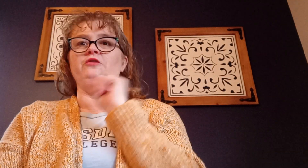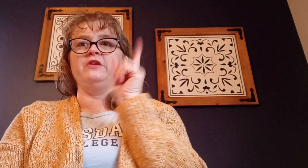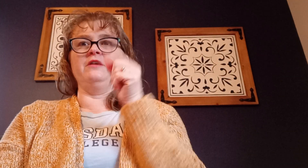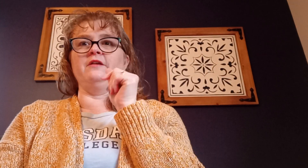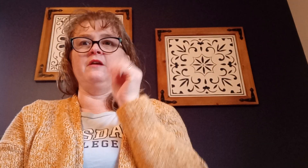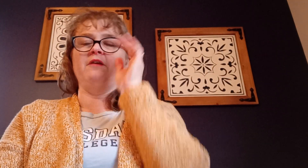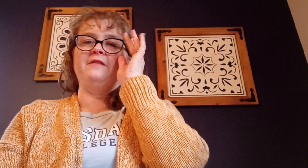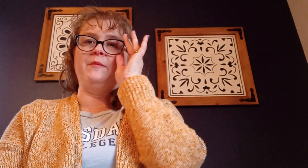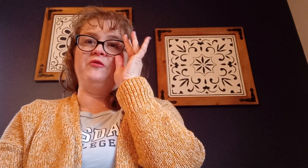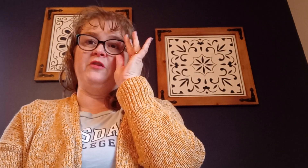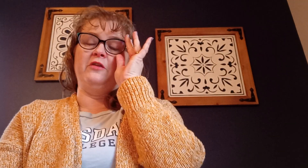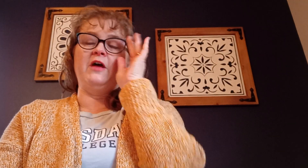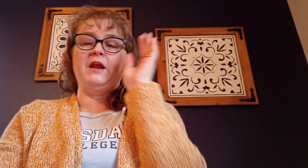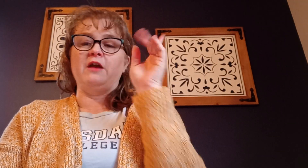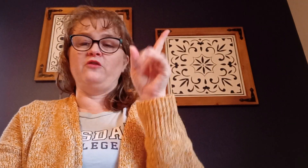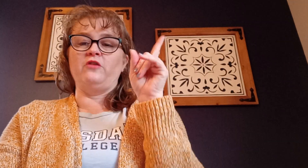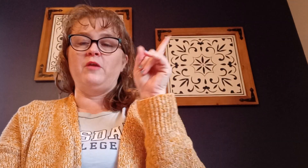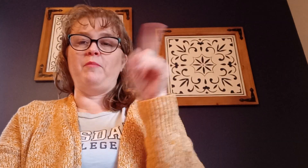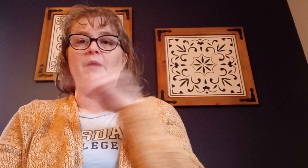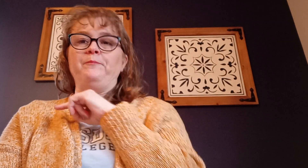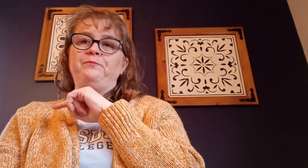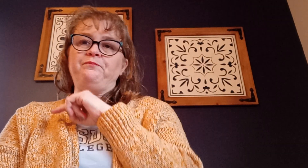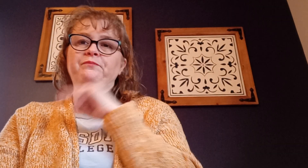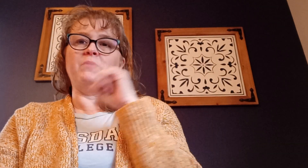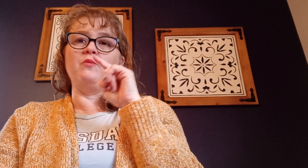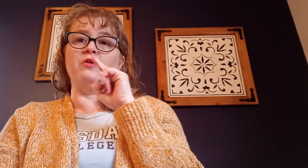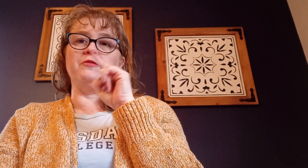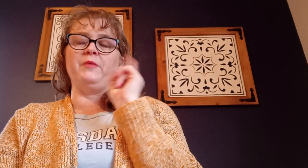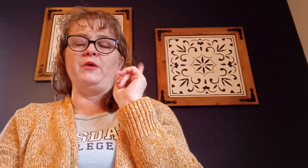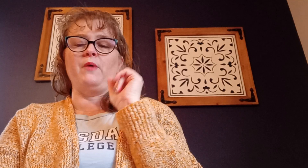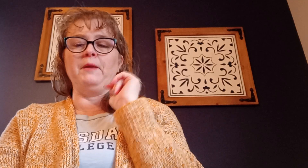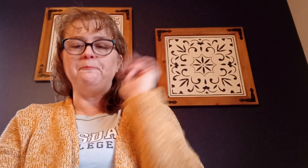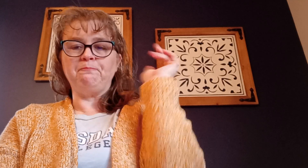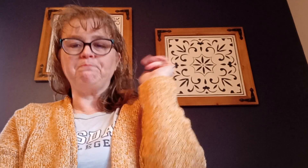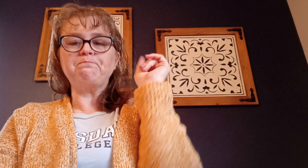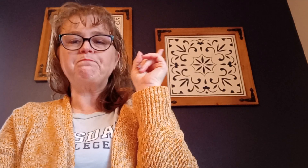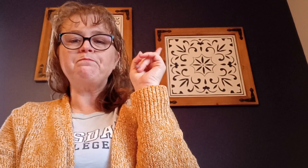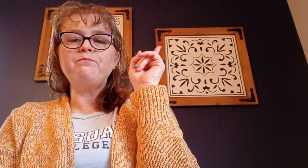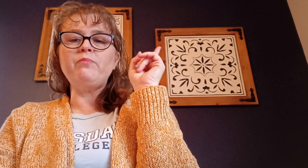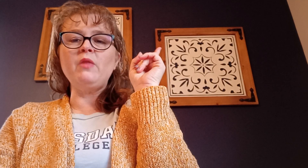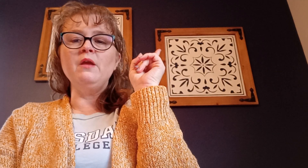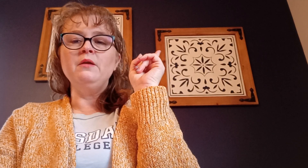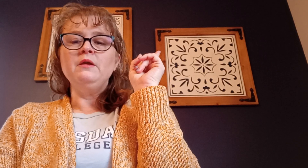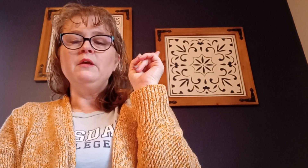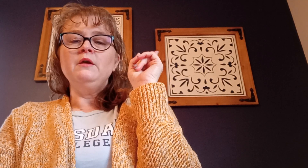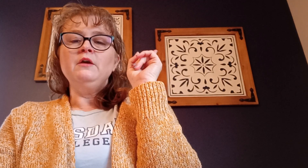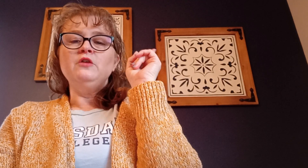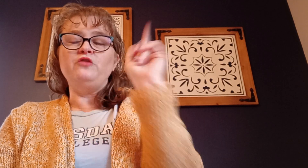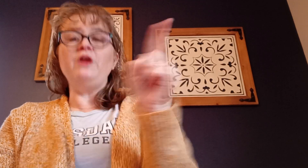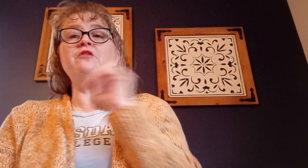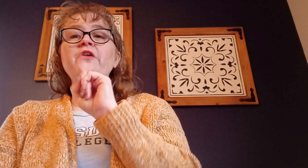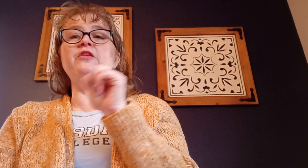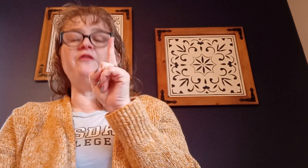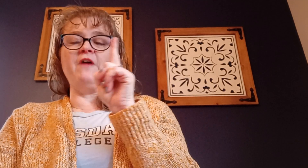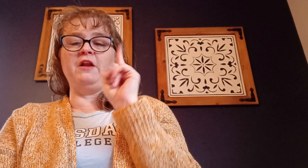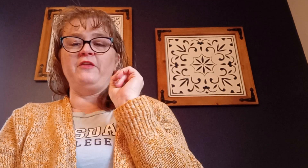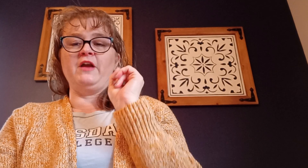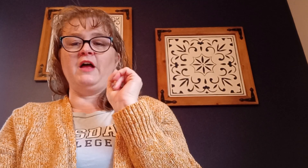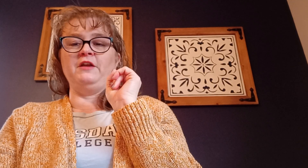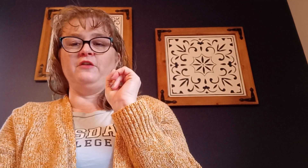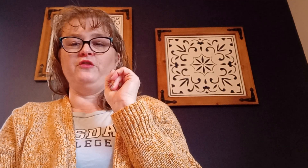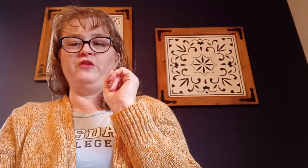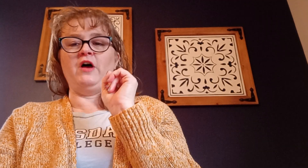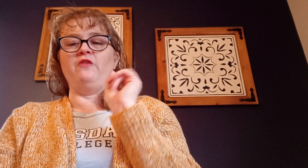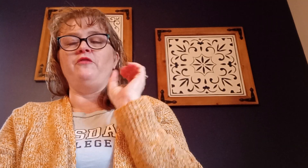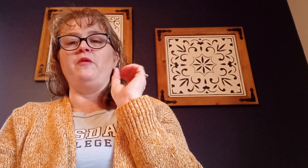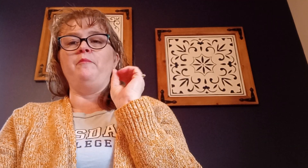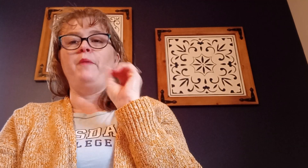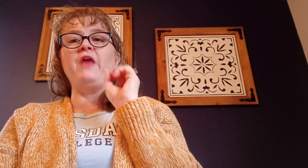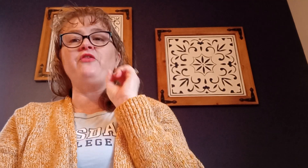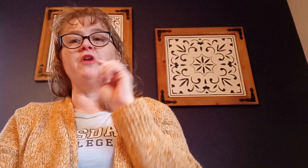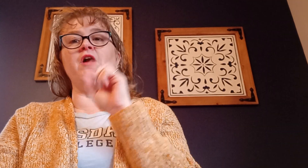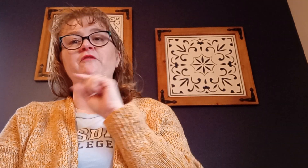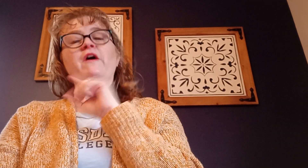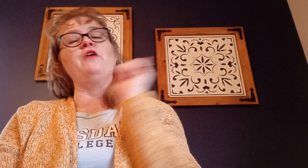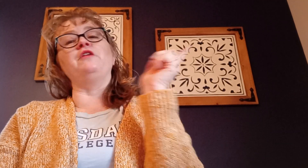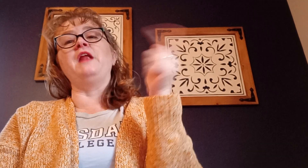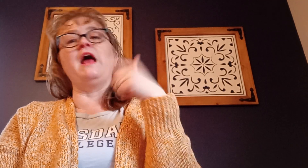an exception to that actually, but we'll explain why. Generally, they're found on the continental shelf, but they're not found in